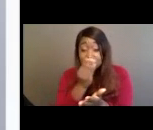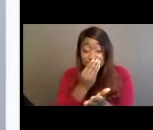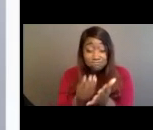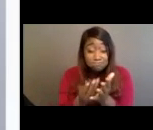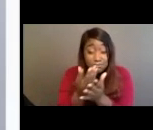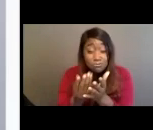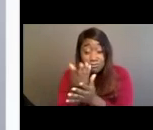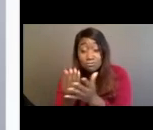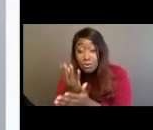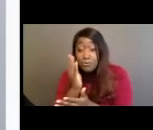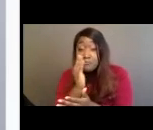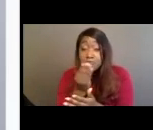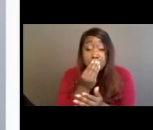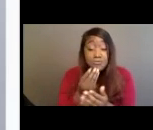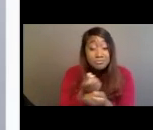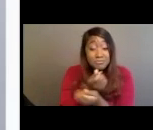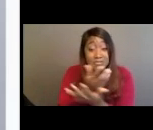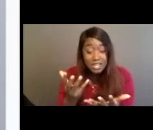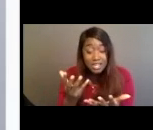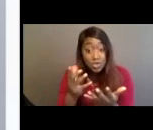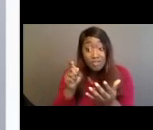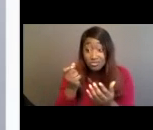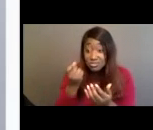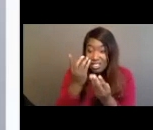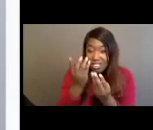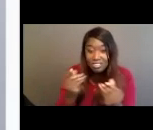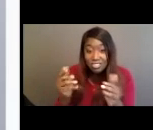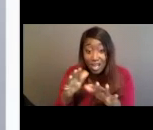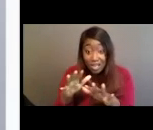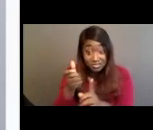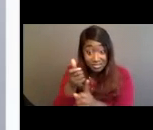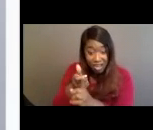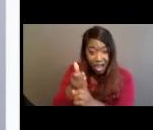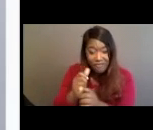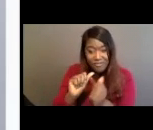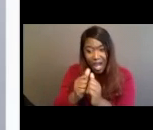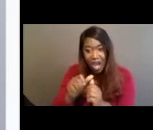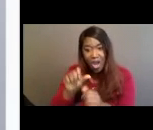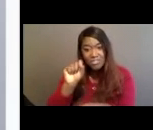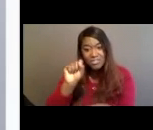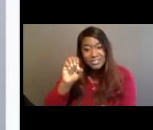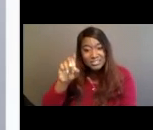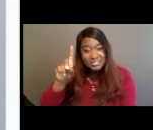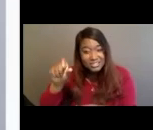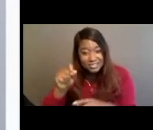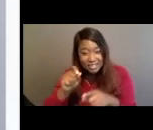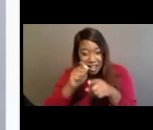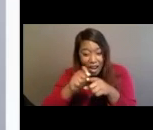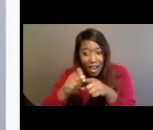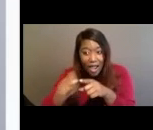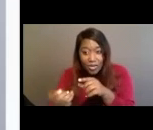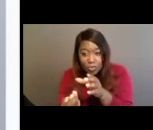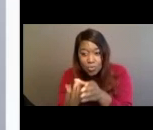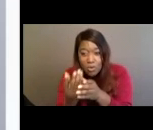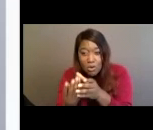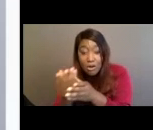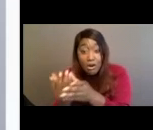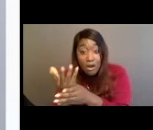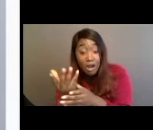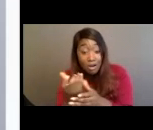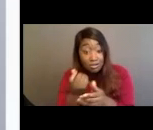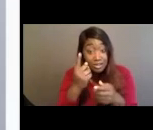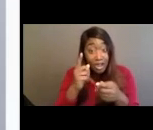the way that seeds are grown. Most importantly, and very critically, we had to have an engineering mind